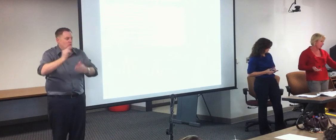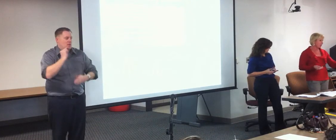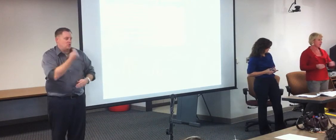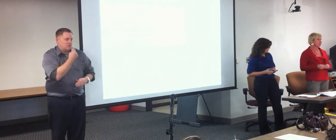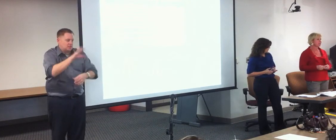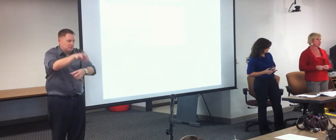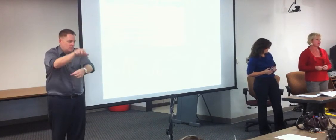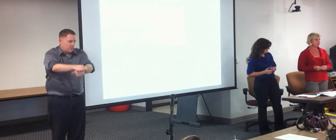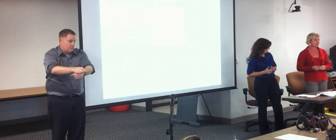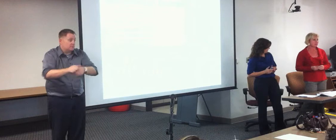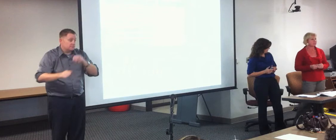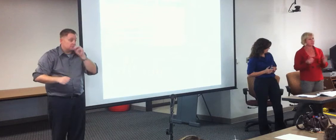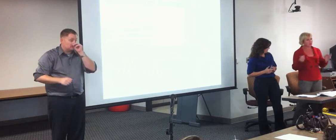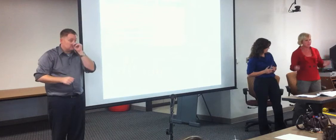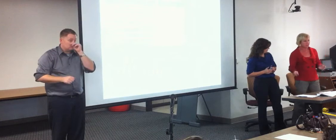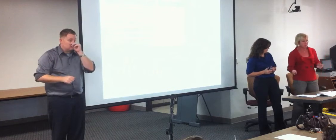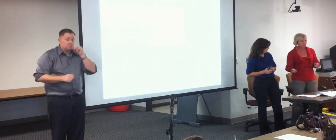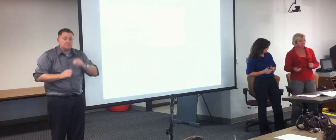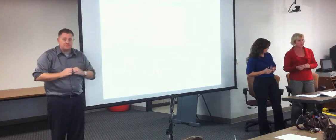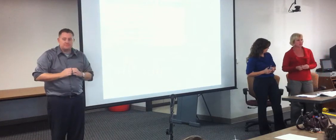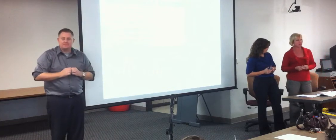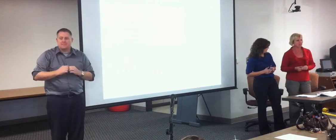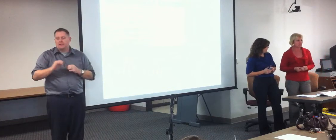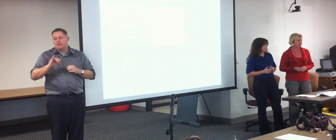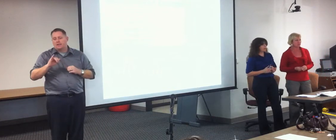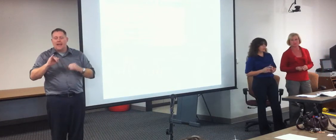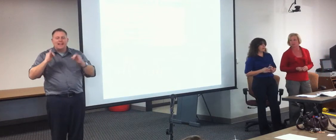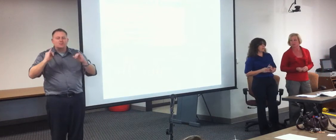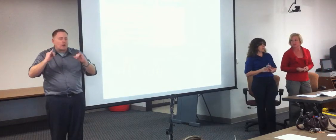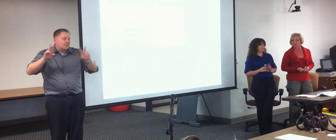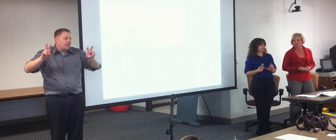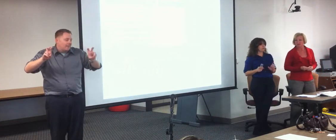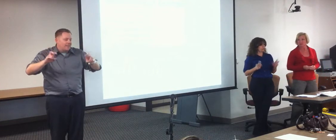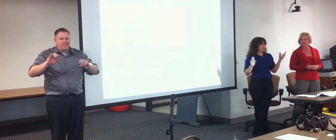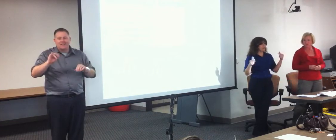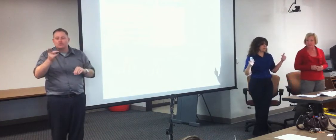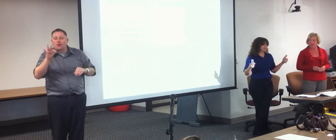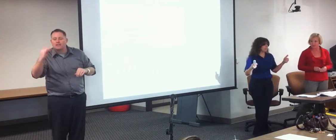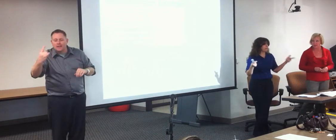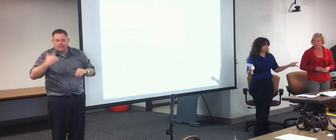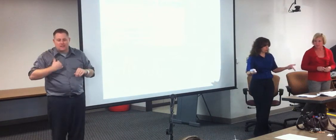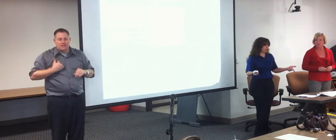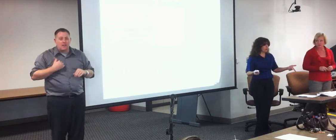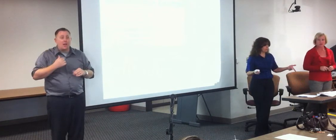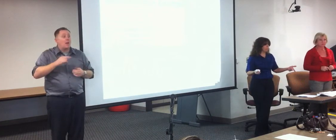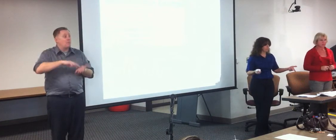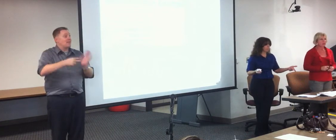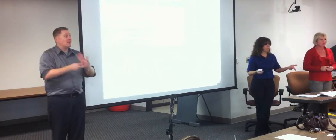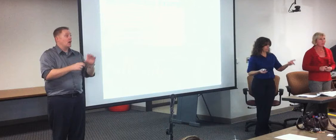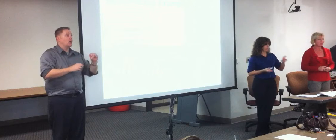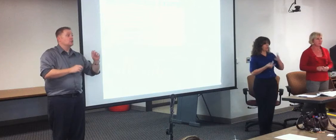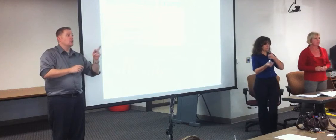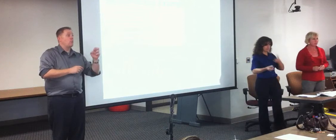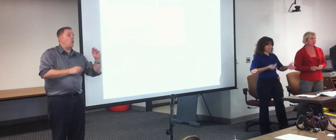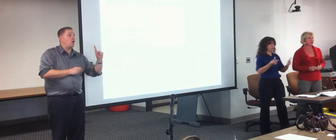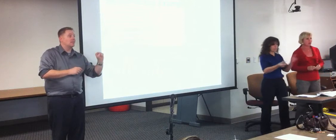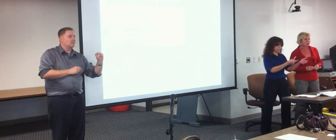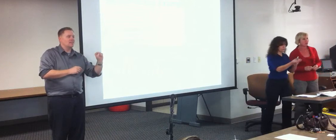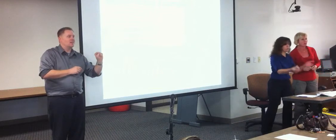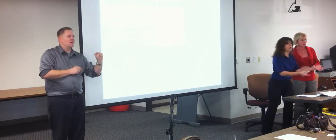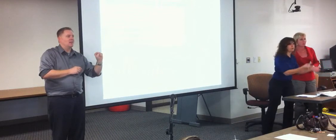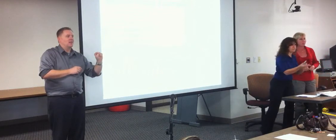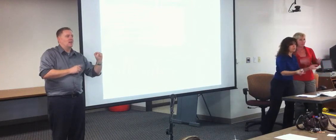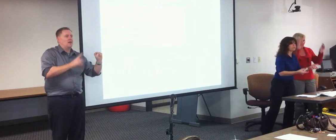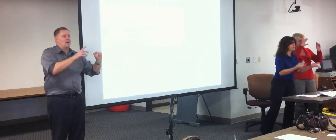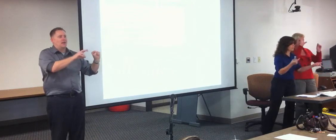nutritionist appointment, instructing Bill. And that, again, that might be what you meant by support. Right, exactly. That you're going to support